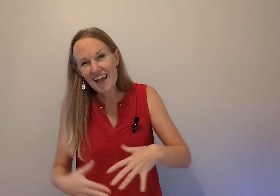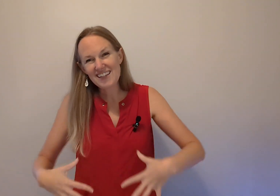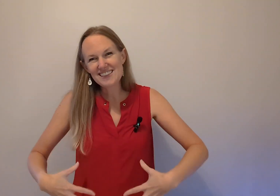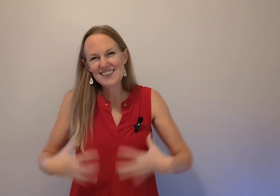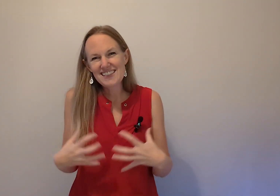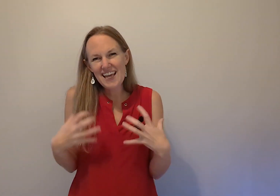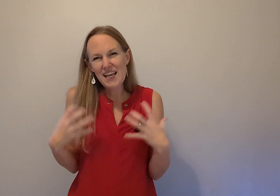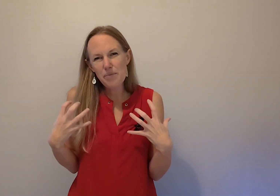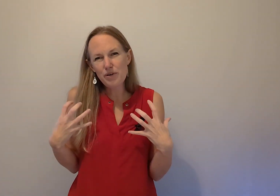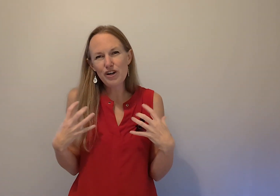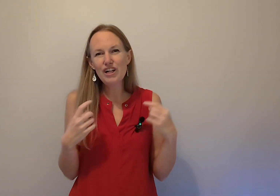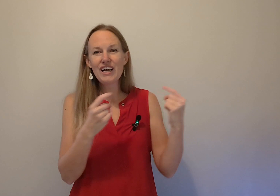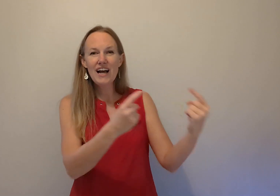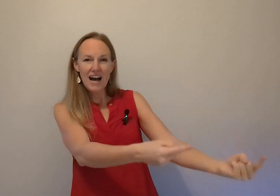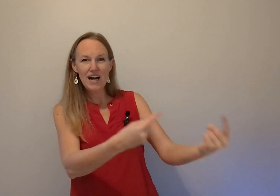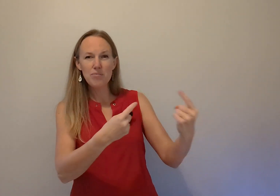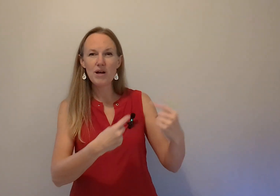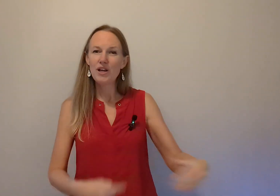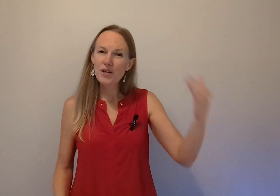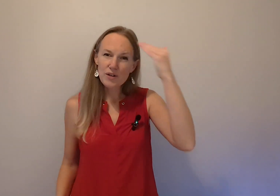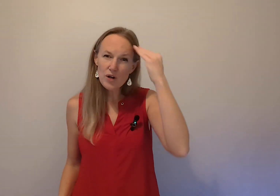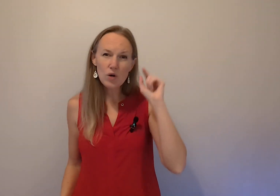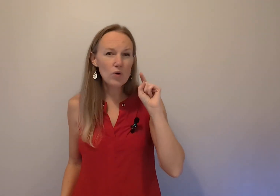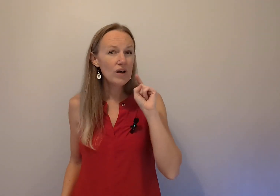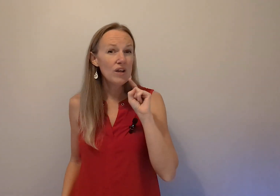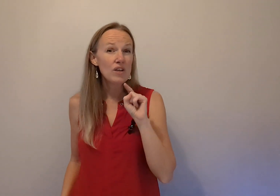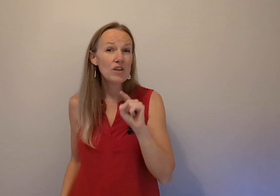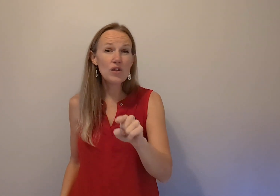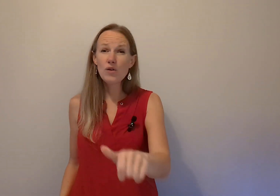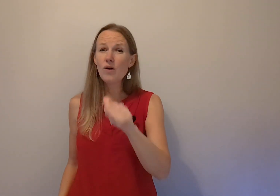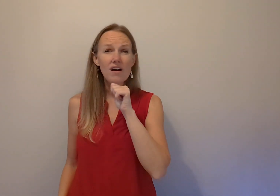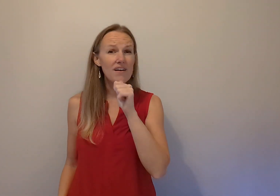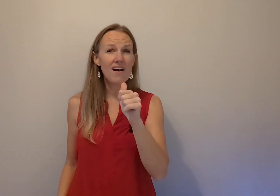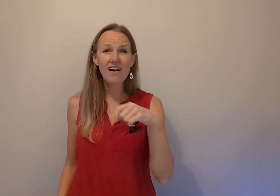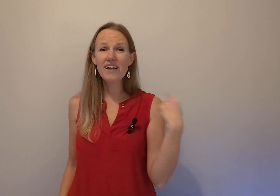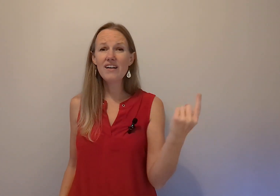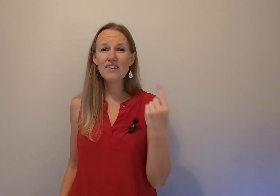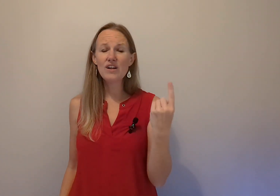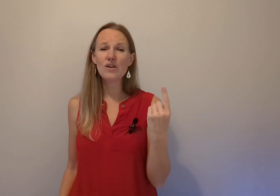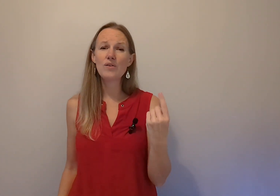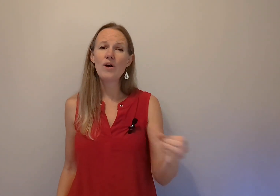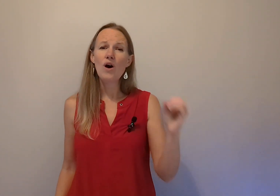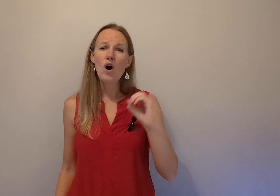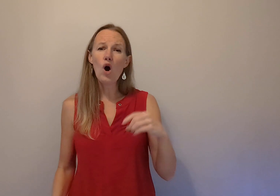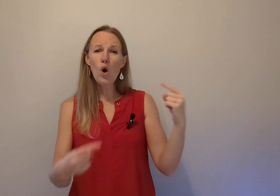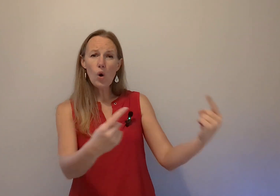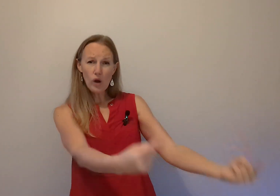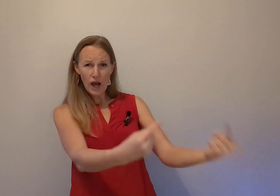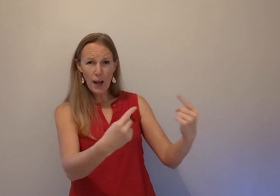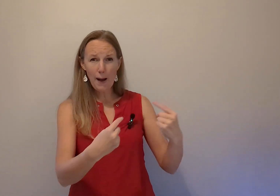and unstable, come. No, you are not alone. Oh,